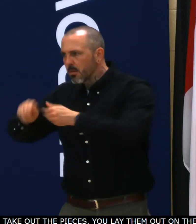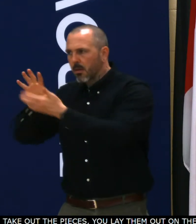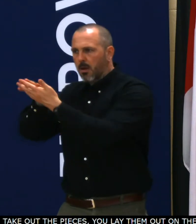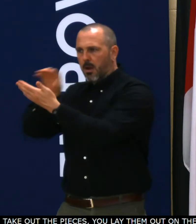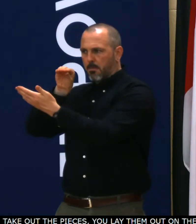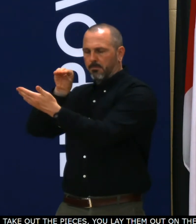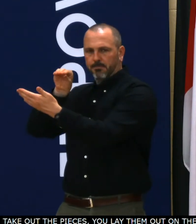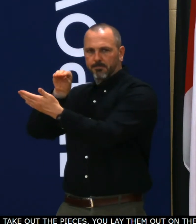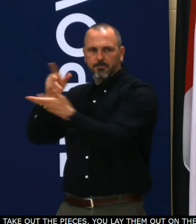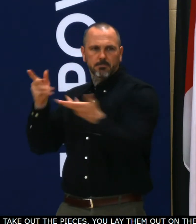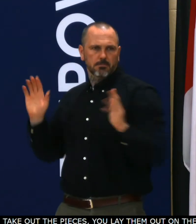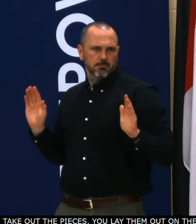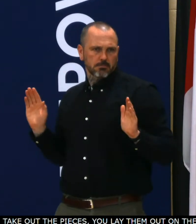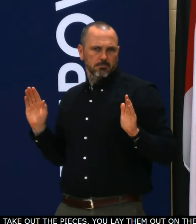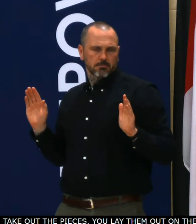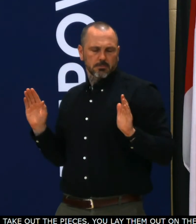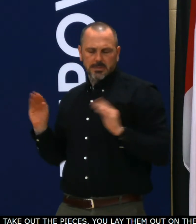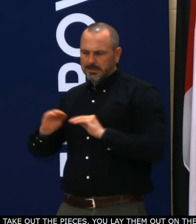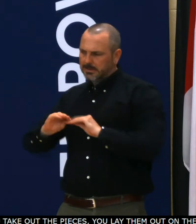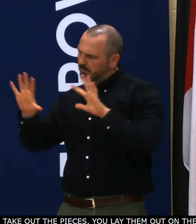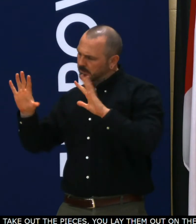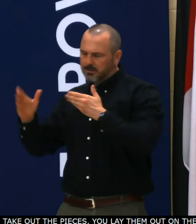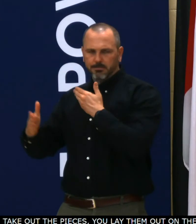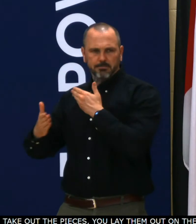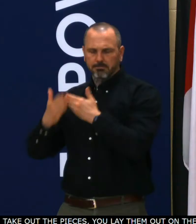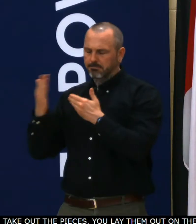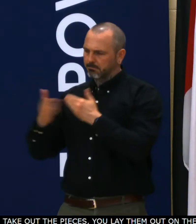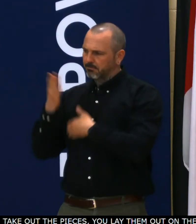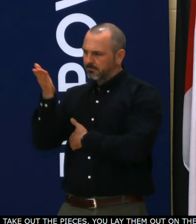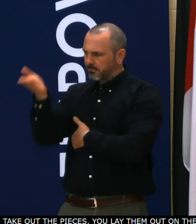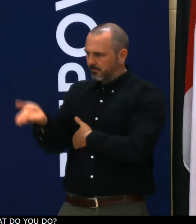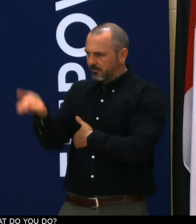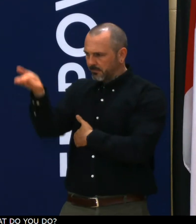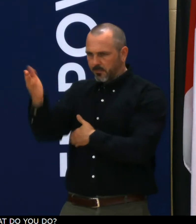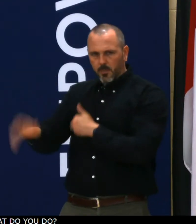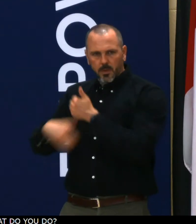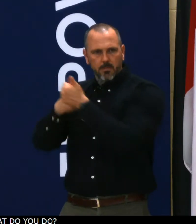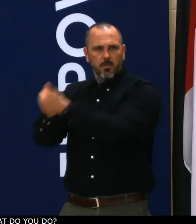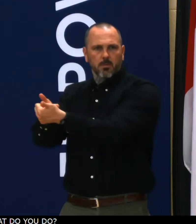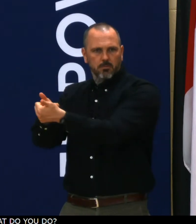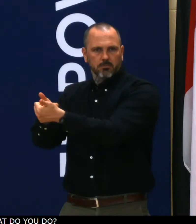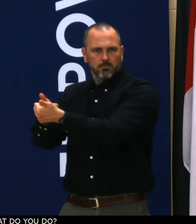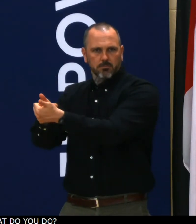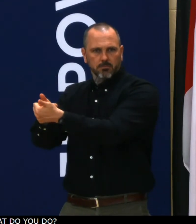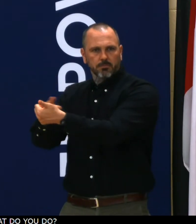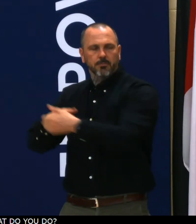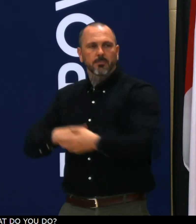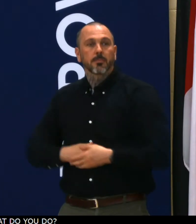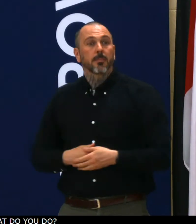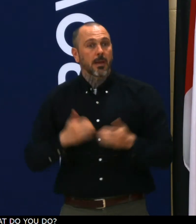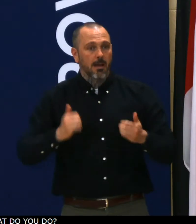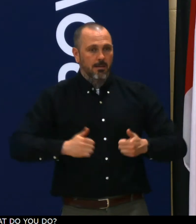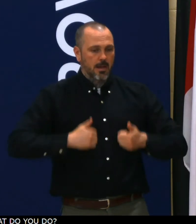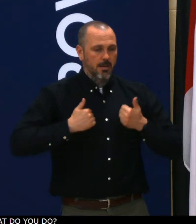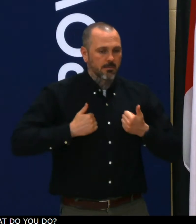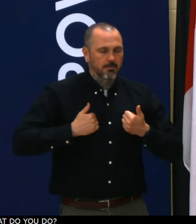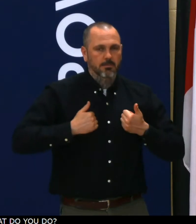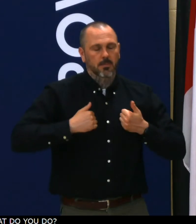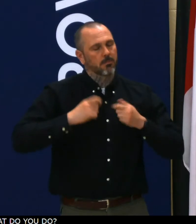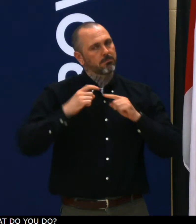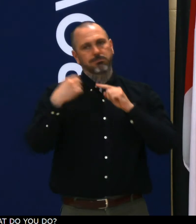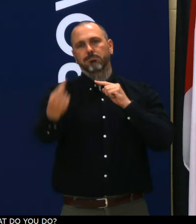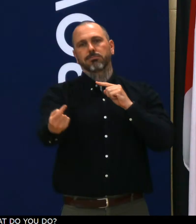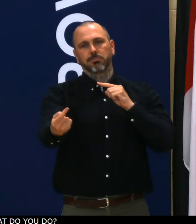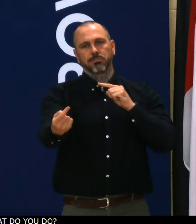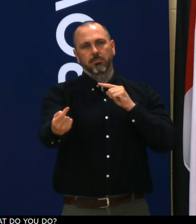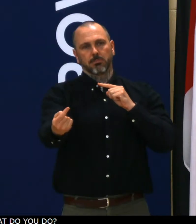defined picture of where you're going when you make the puzzle. There's no room to adapt. But life, he says, is the exact